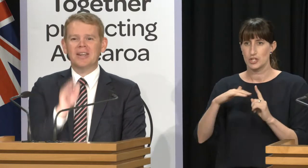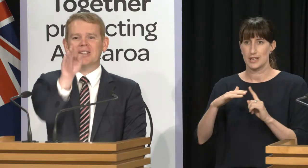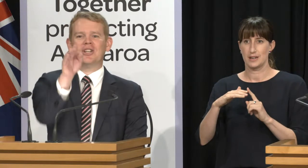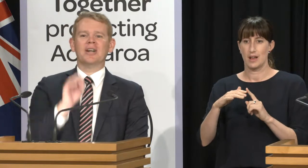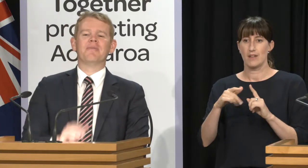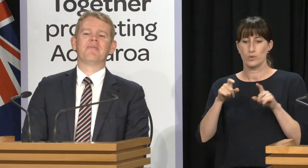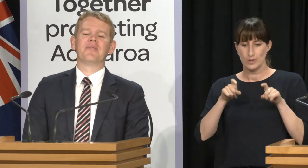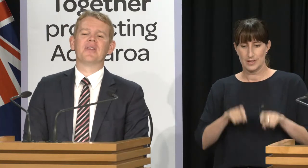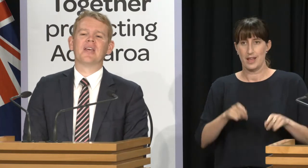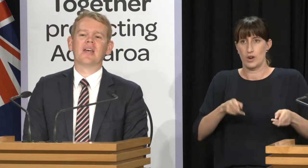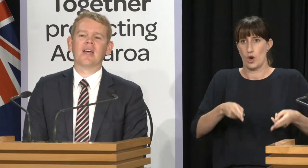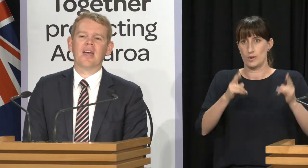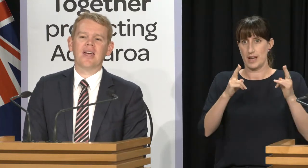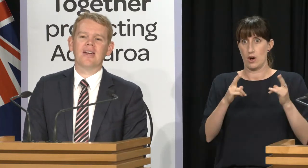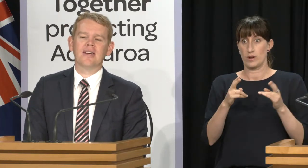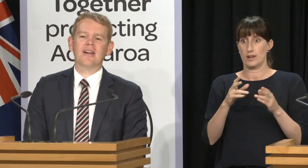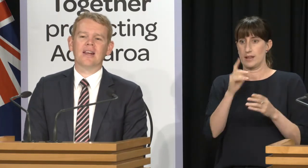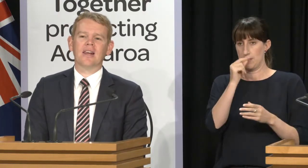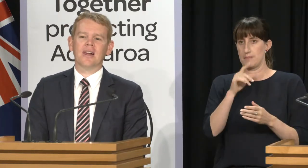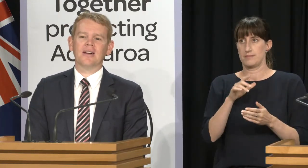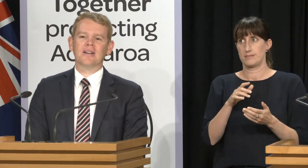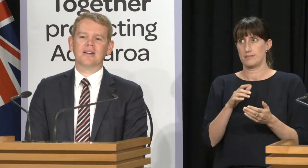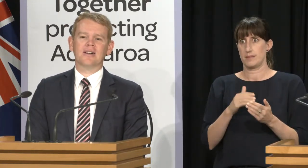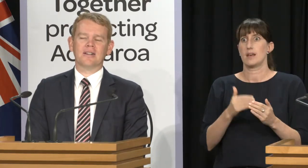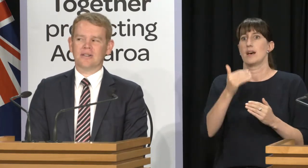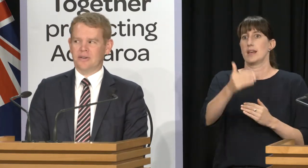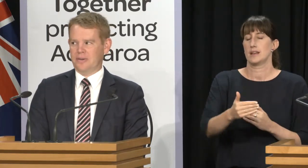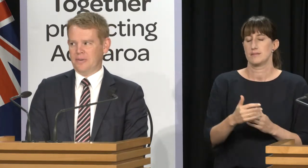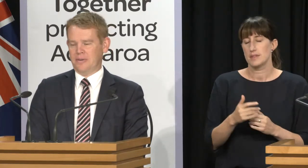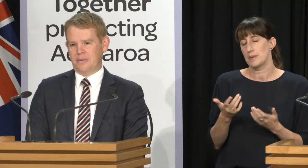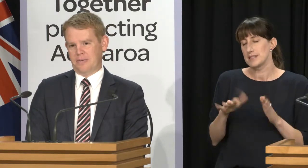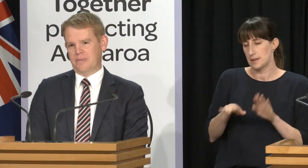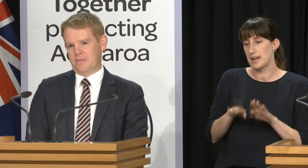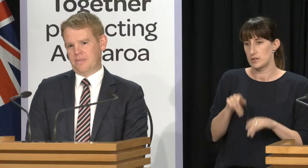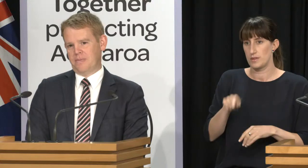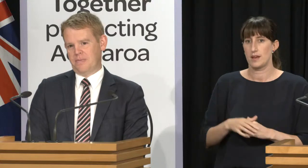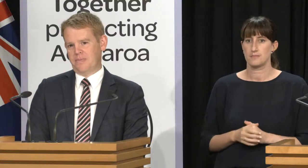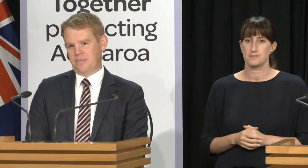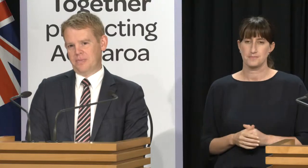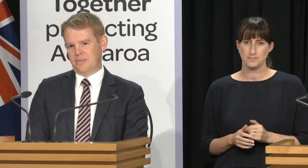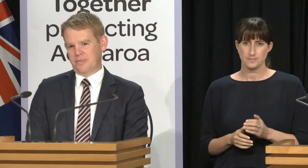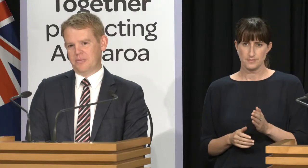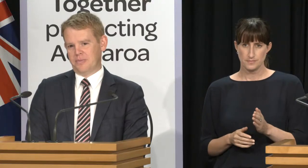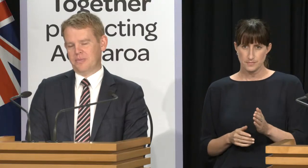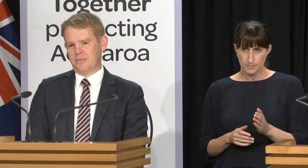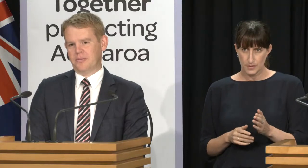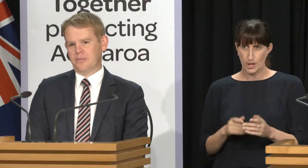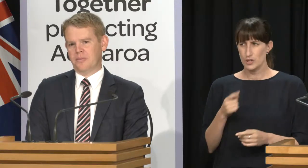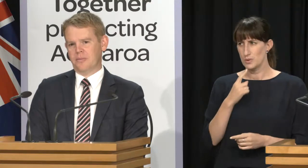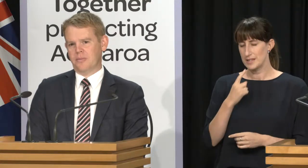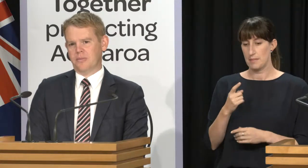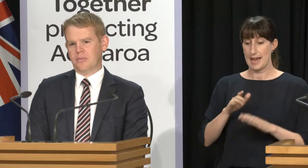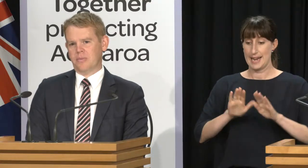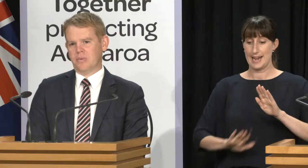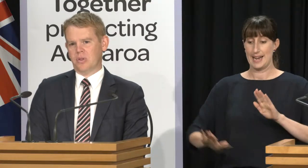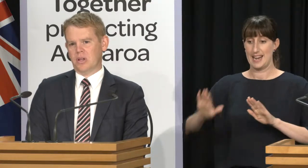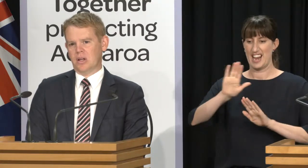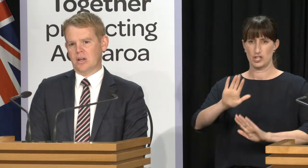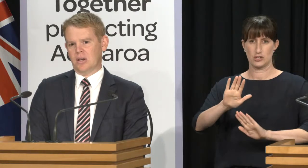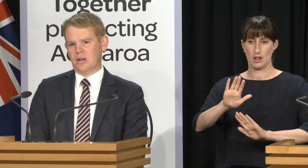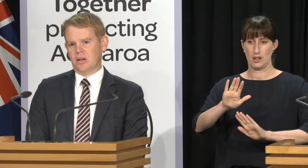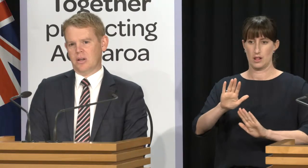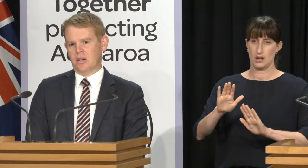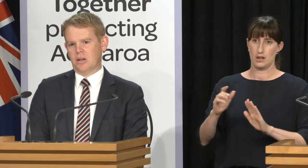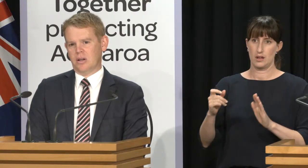you. In terms, given you're speaking about a national significance category in terms of the sports stars, can we take that to mean that